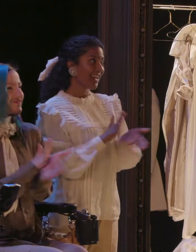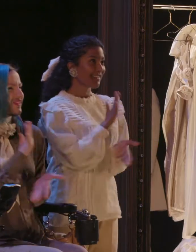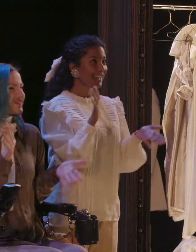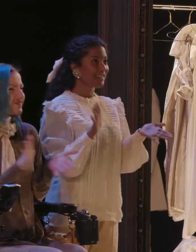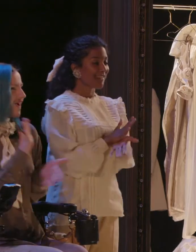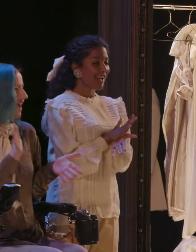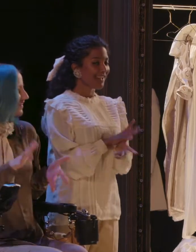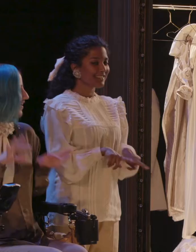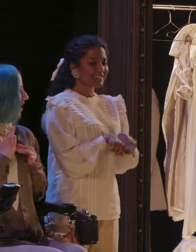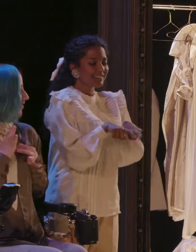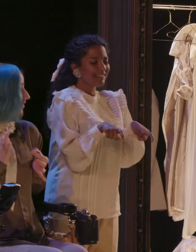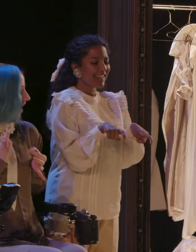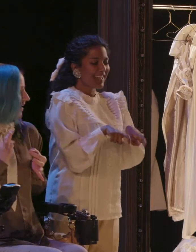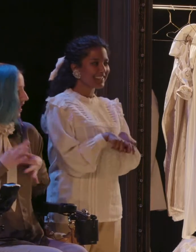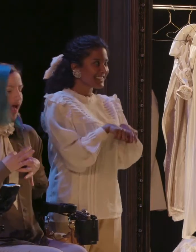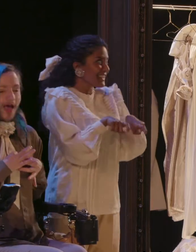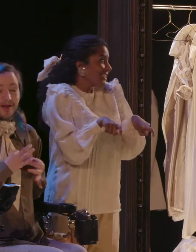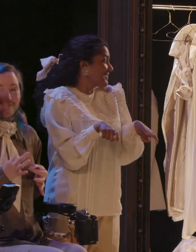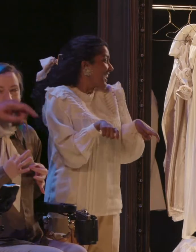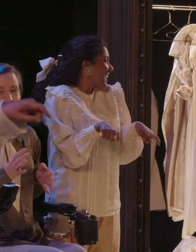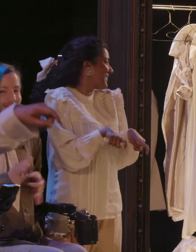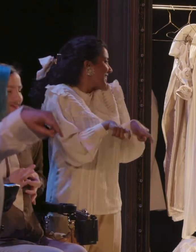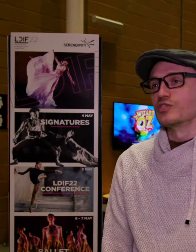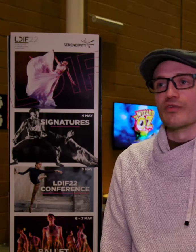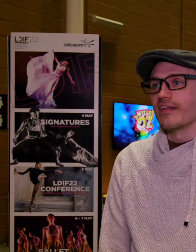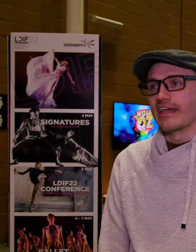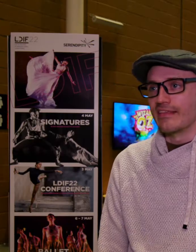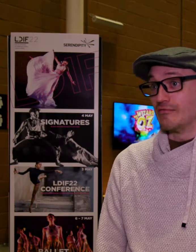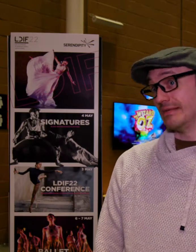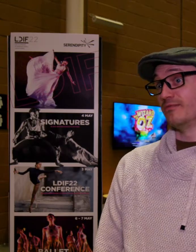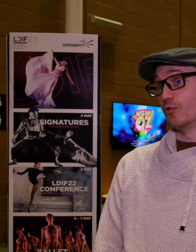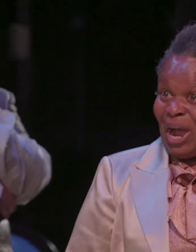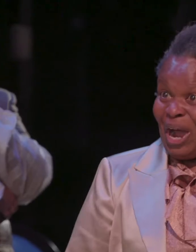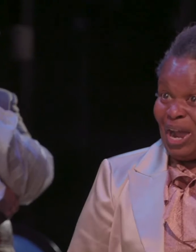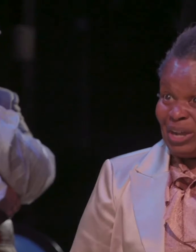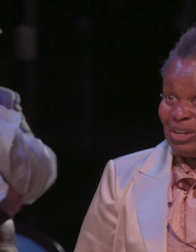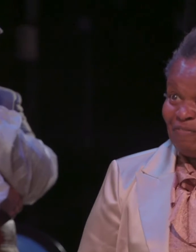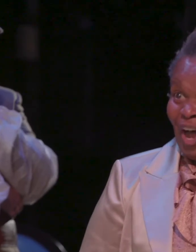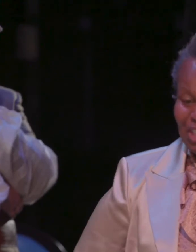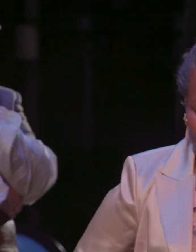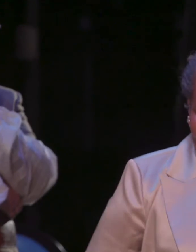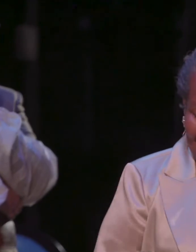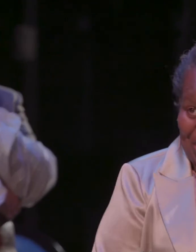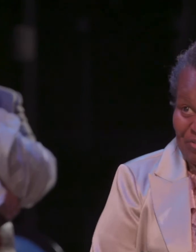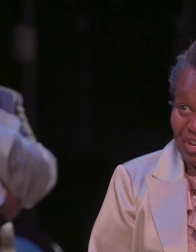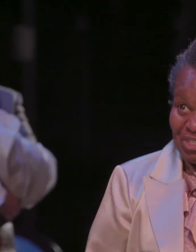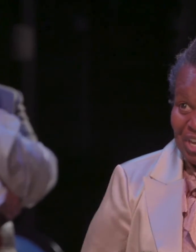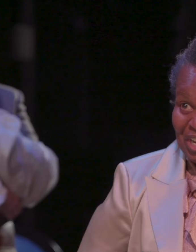was doing, but it all felt part of the piece. It's a story unlike anything I've seen before, which I really, really enjoyed. I could sit and watch it